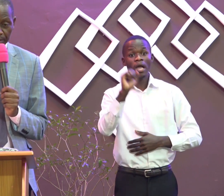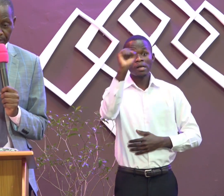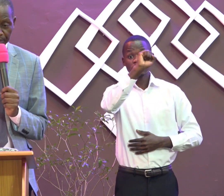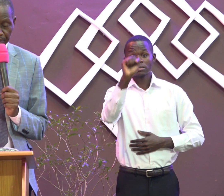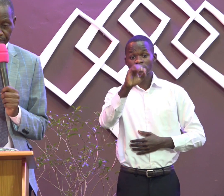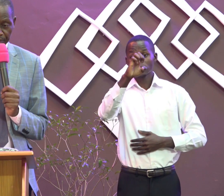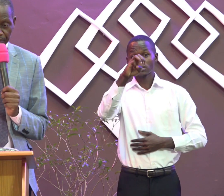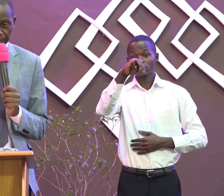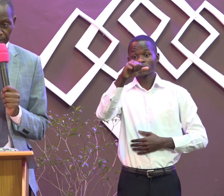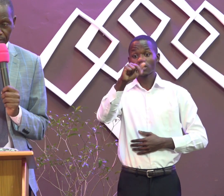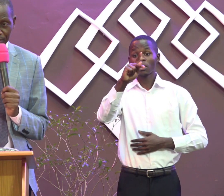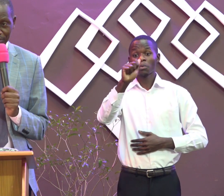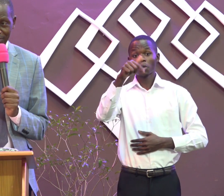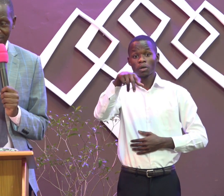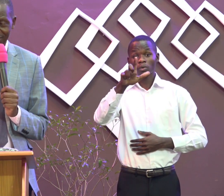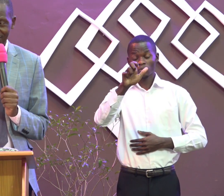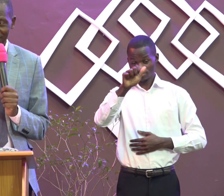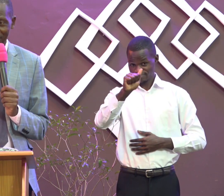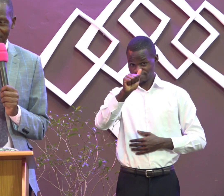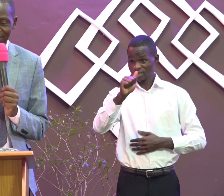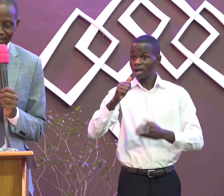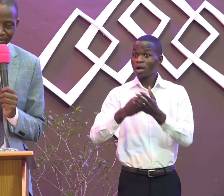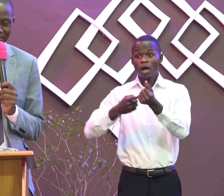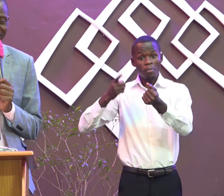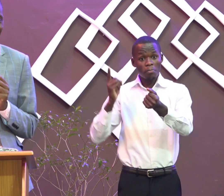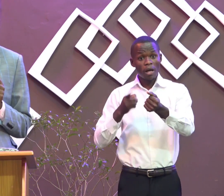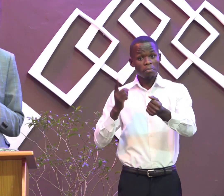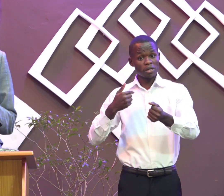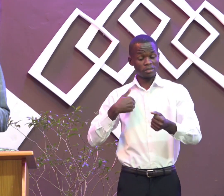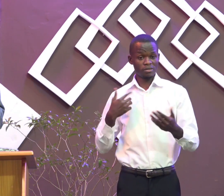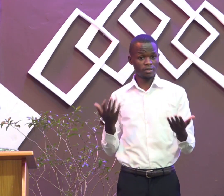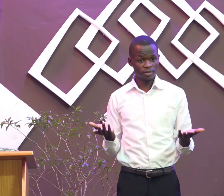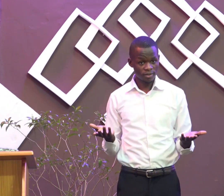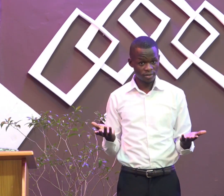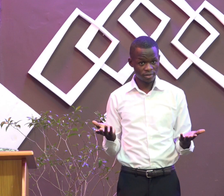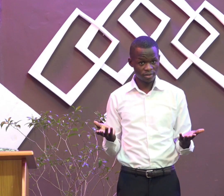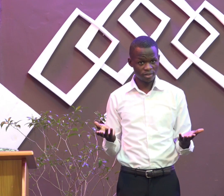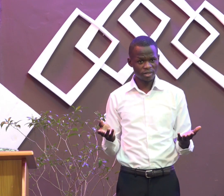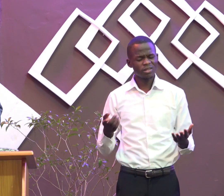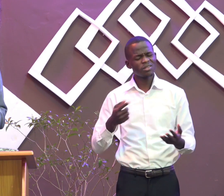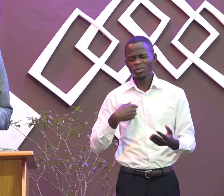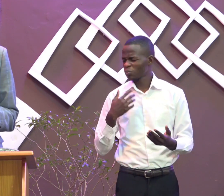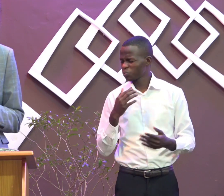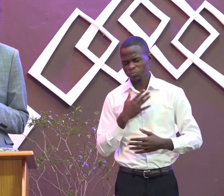ankubye. She cried and said, Semakula has beaten me.